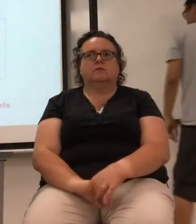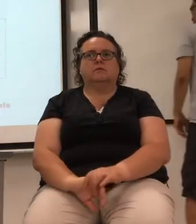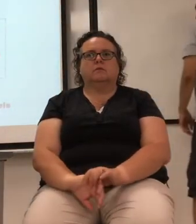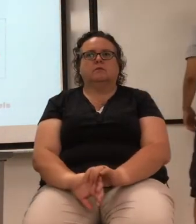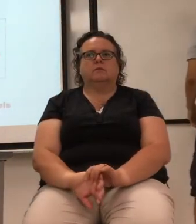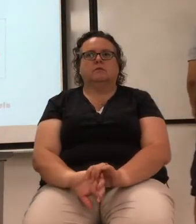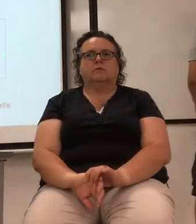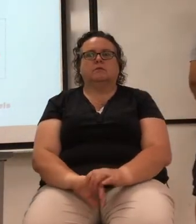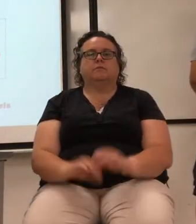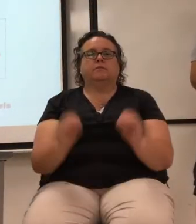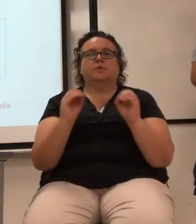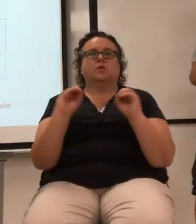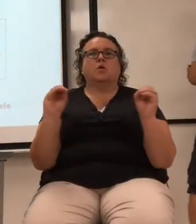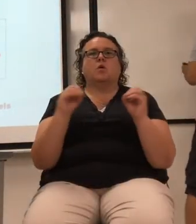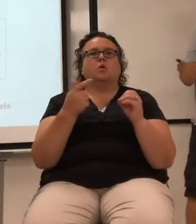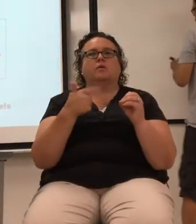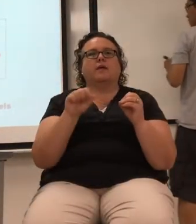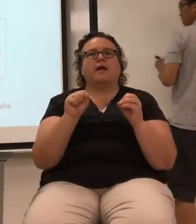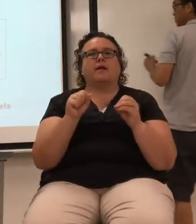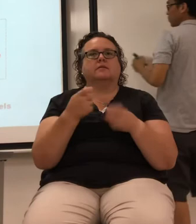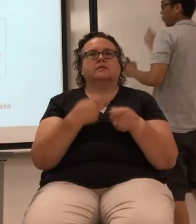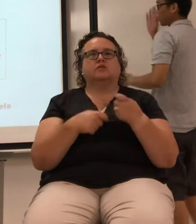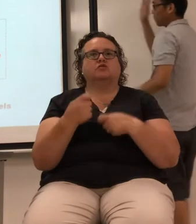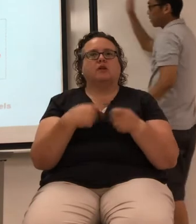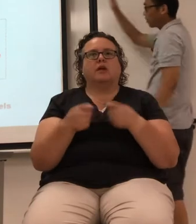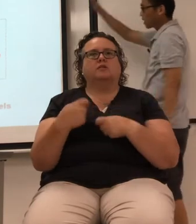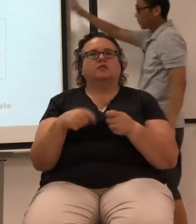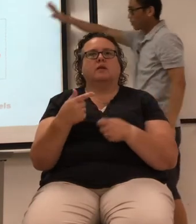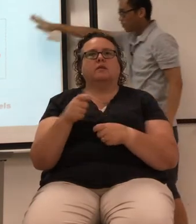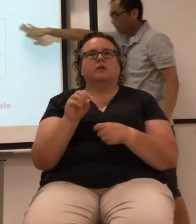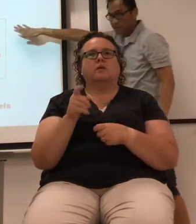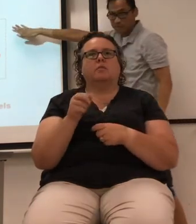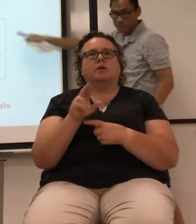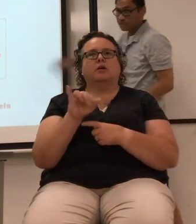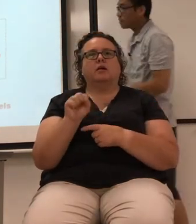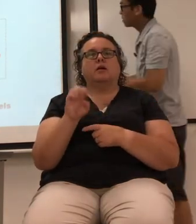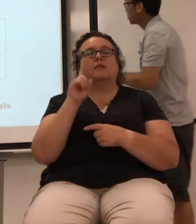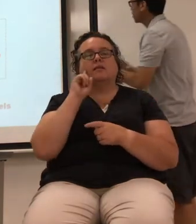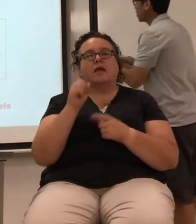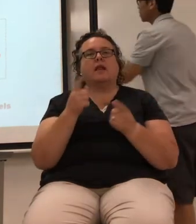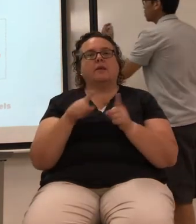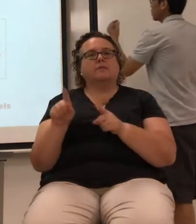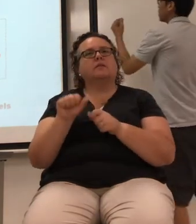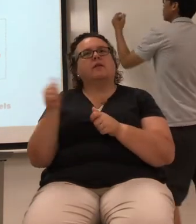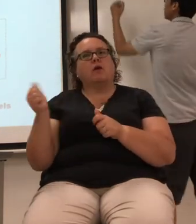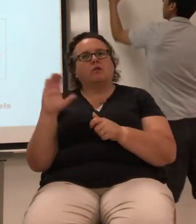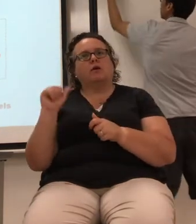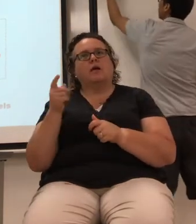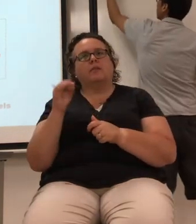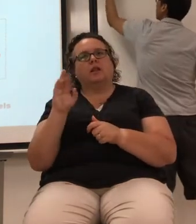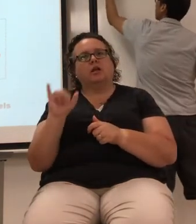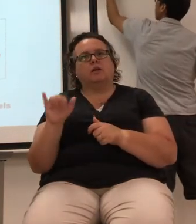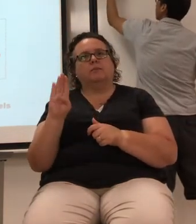No gas exchange at the glomeruli. Performed at the other capillary beds.